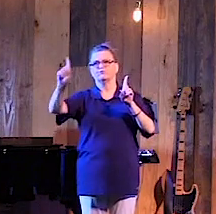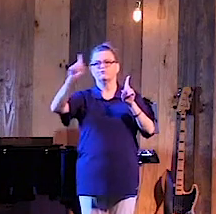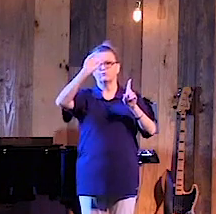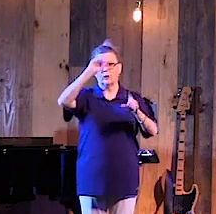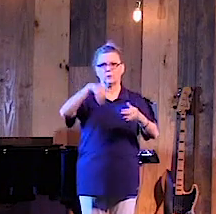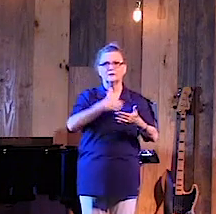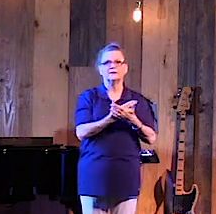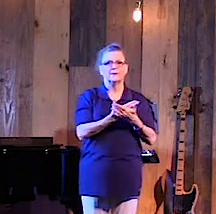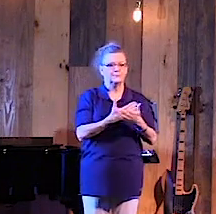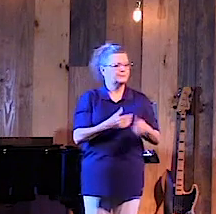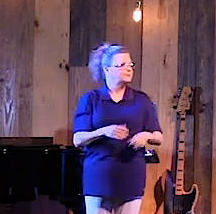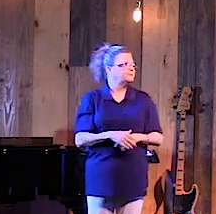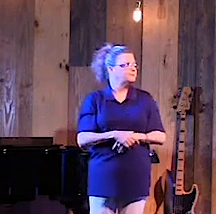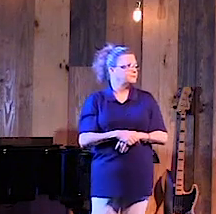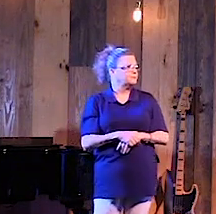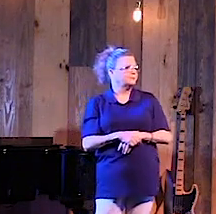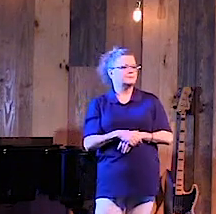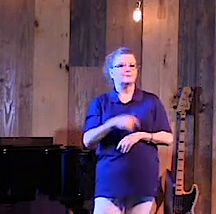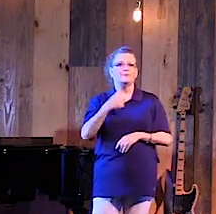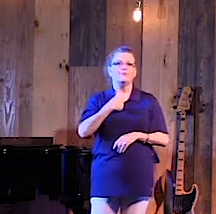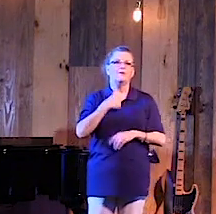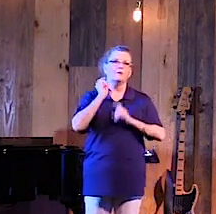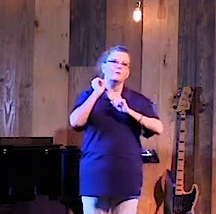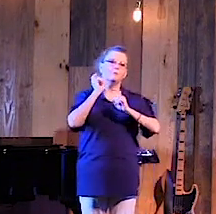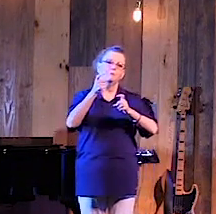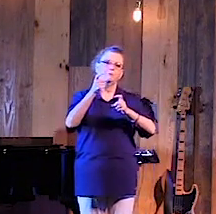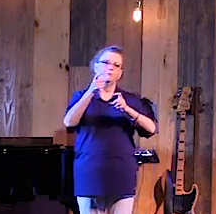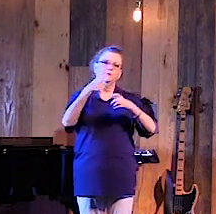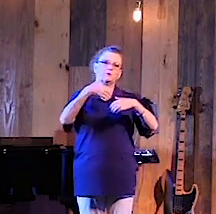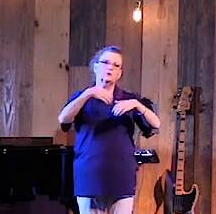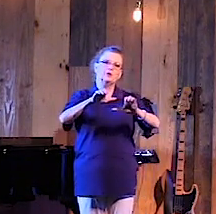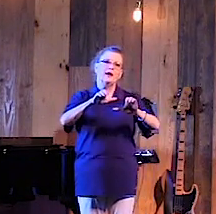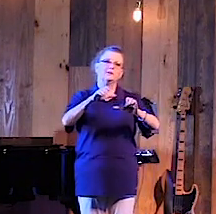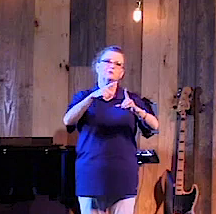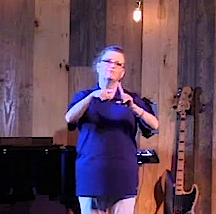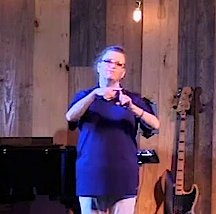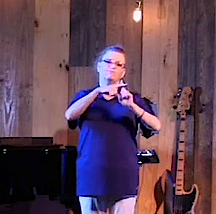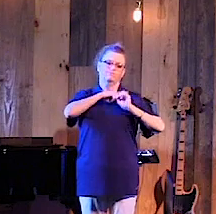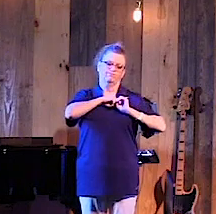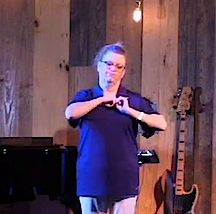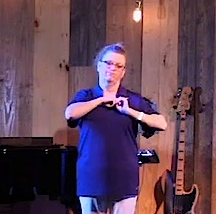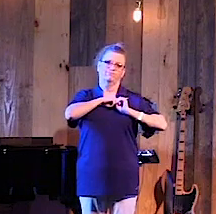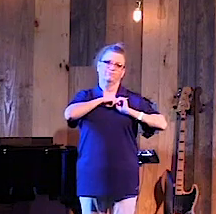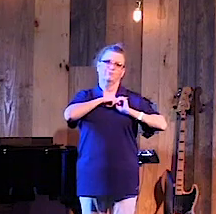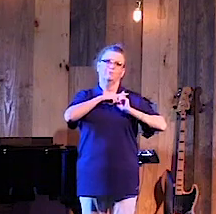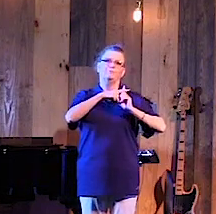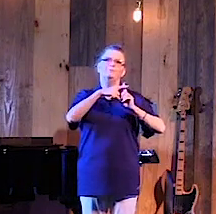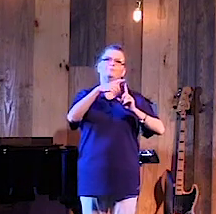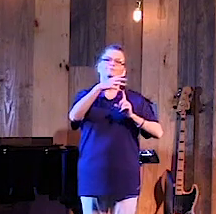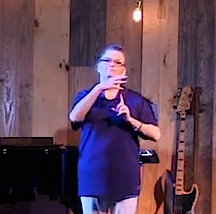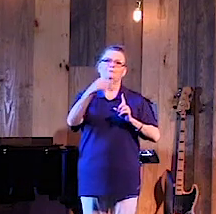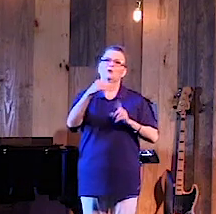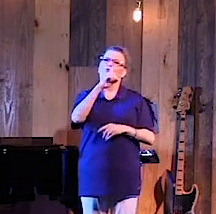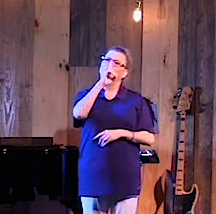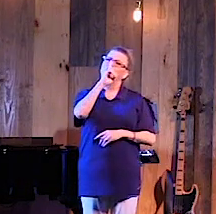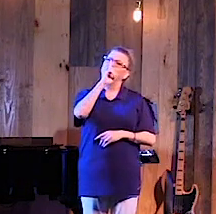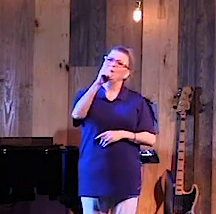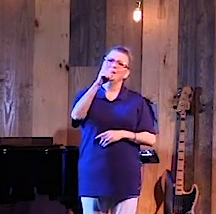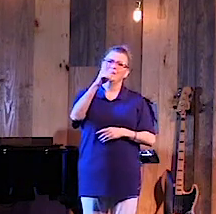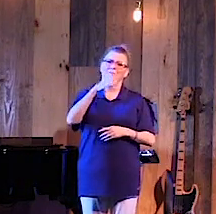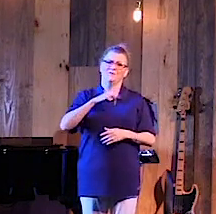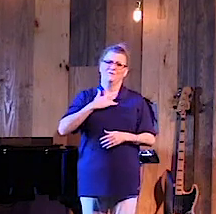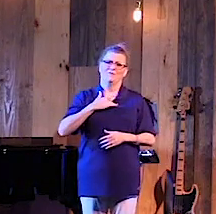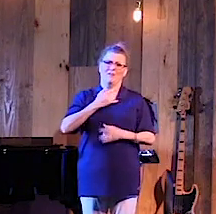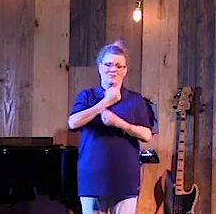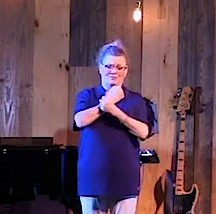voice a chance to respond and to trust Christ personally as their Lord and Savior for themselves and to really, truly be loved by